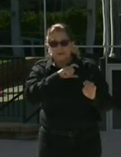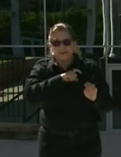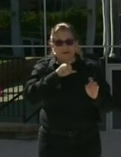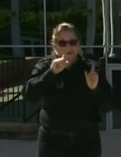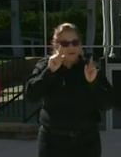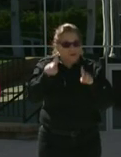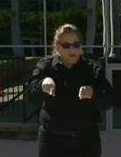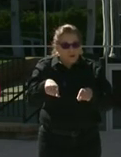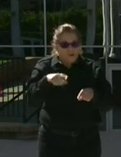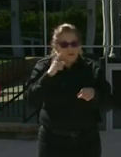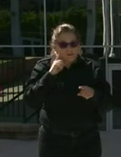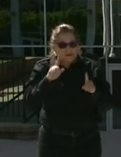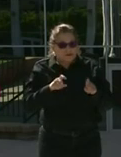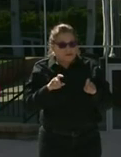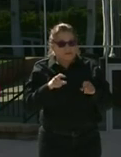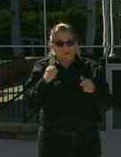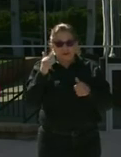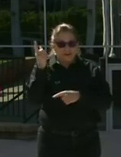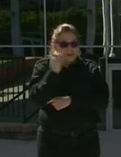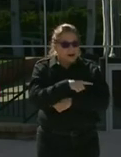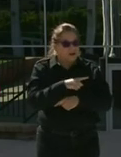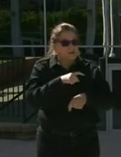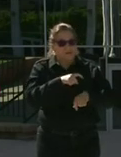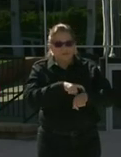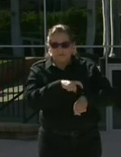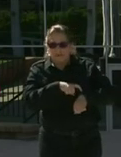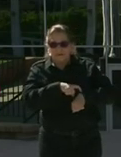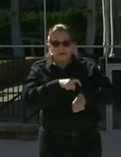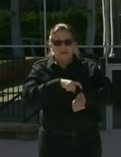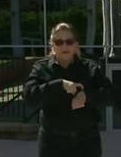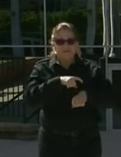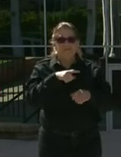directed to the site when they're referred by their doctors.